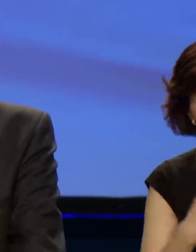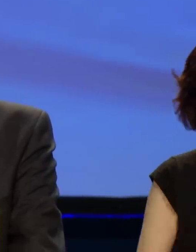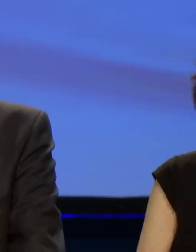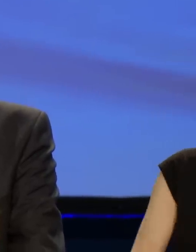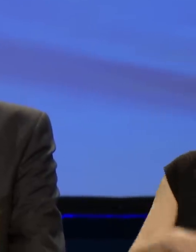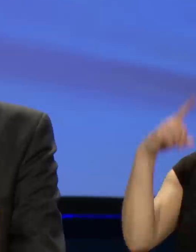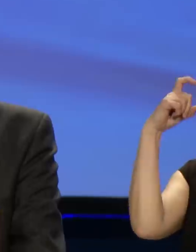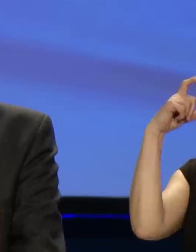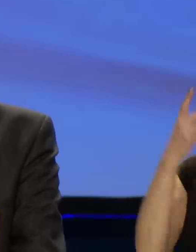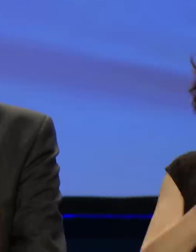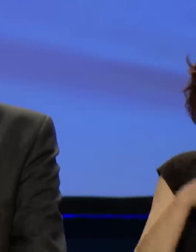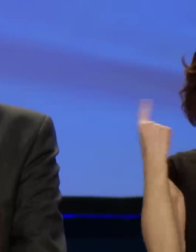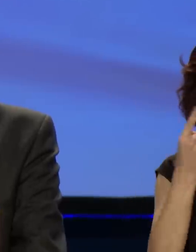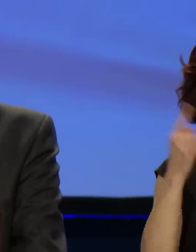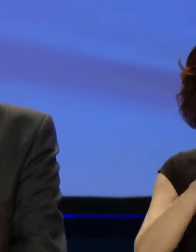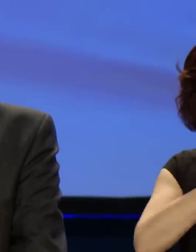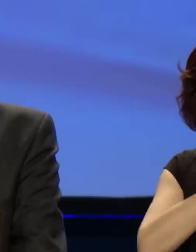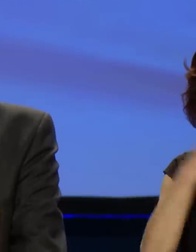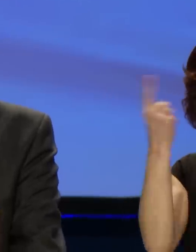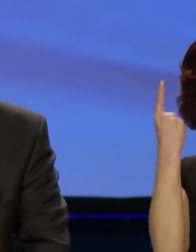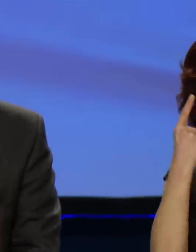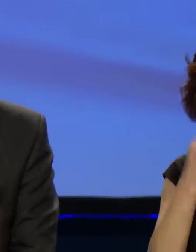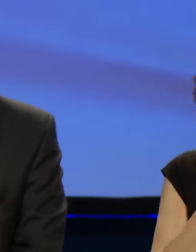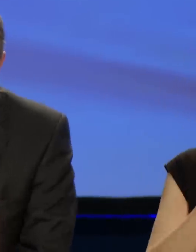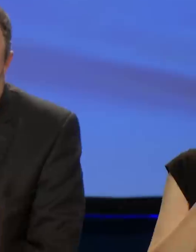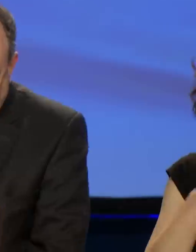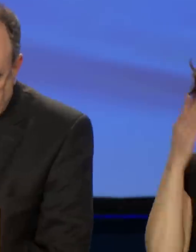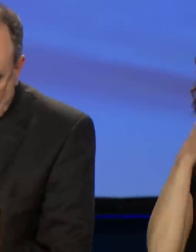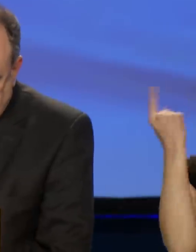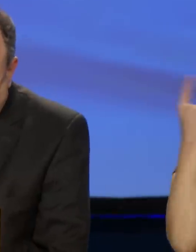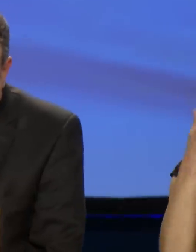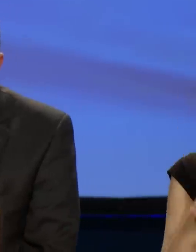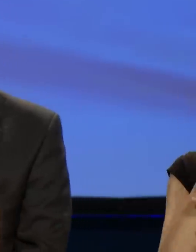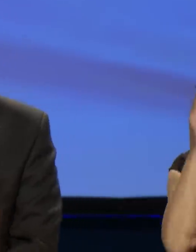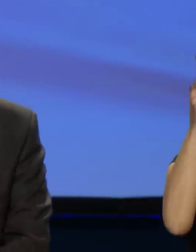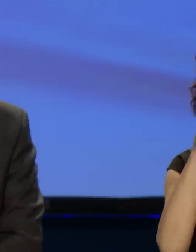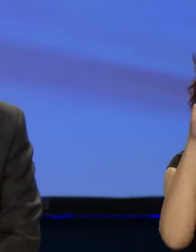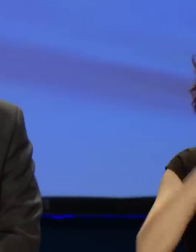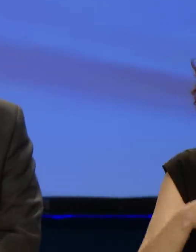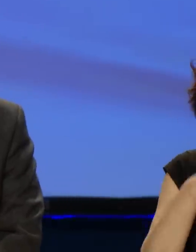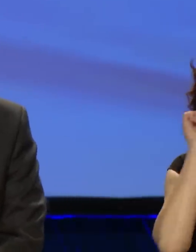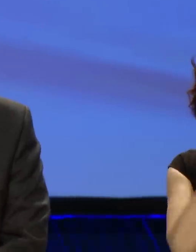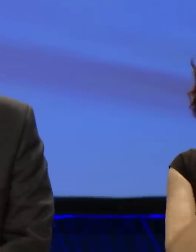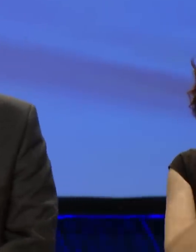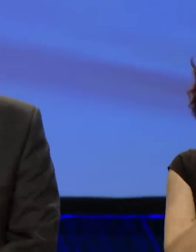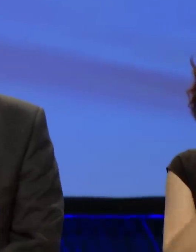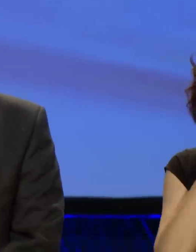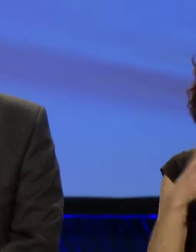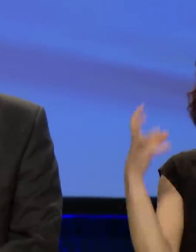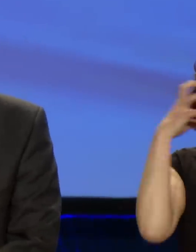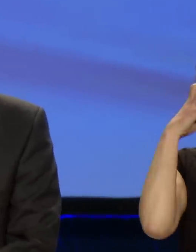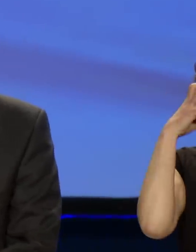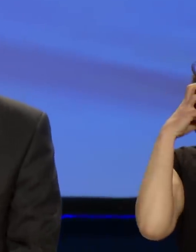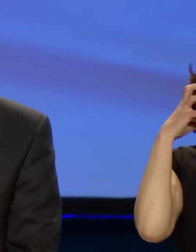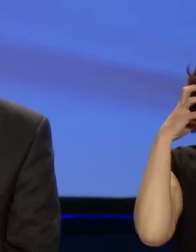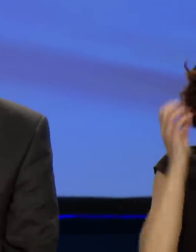photo with Johnny beside his helicopter. On the way north, I post a picture of Moira and me with our headsets on